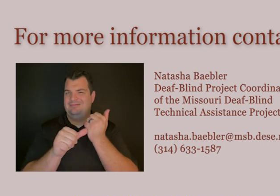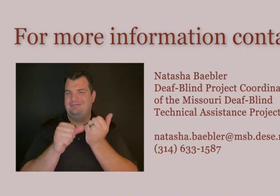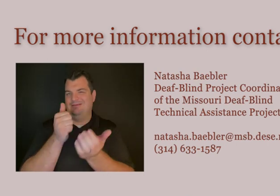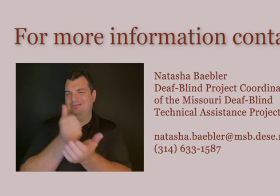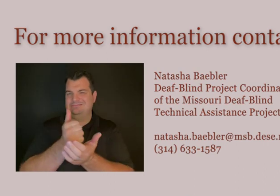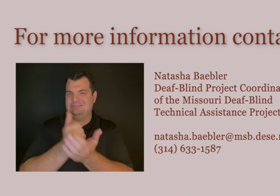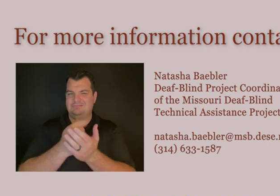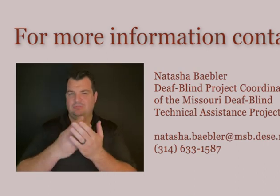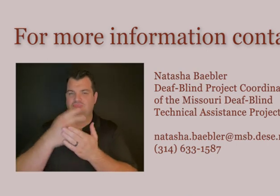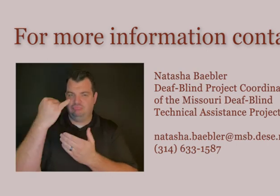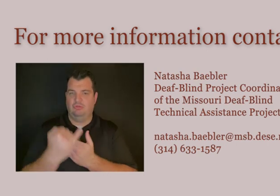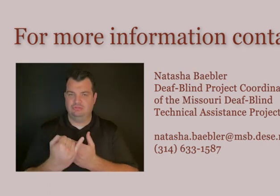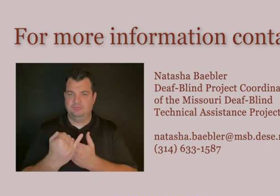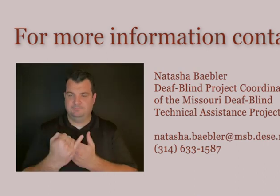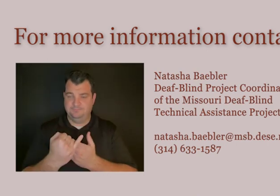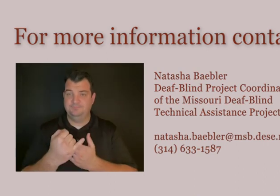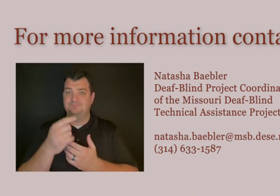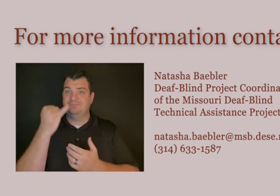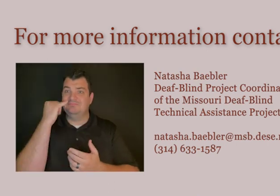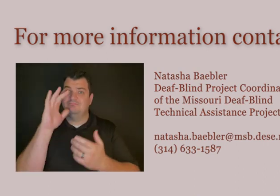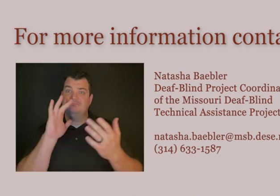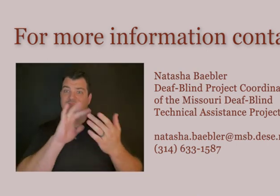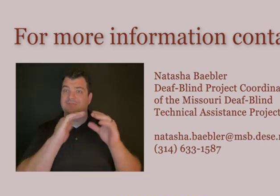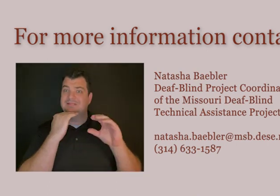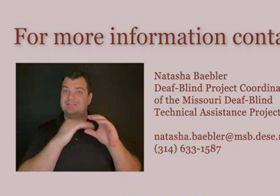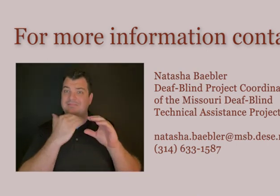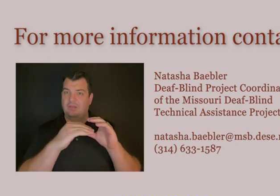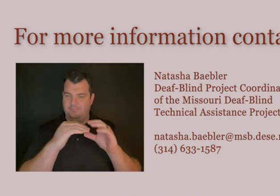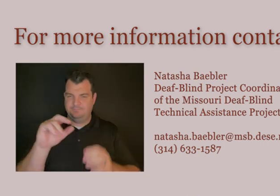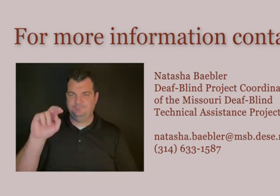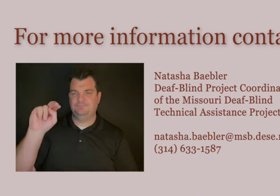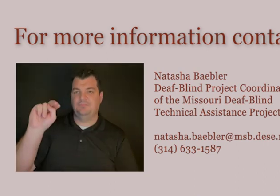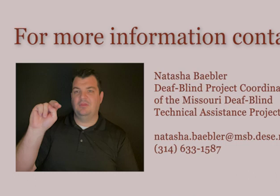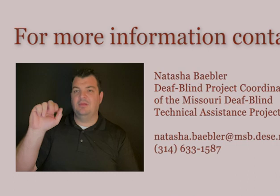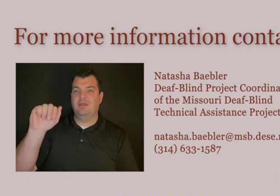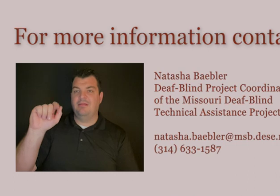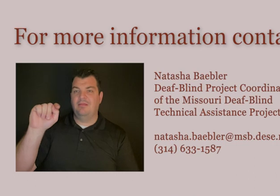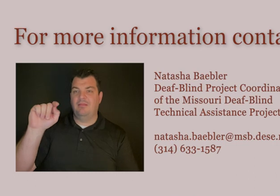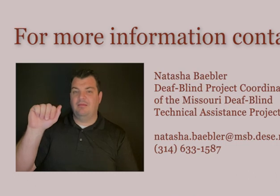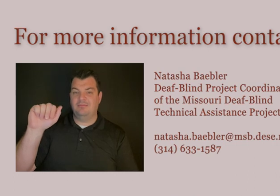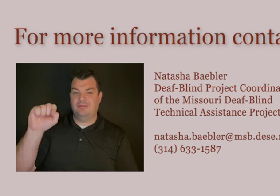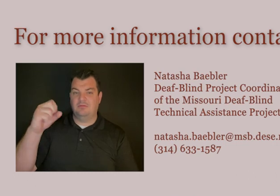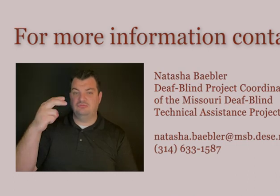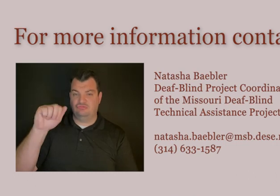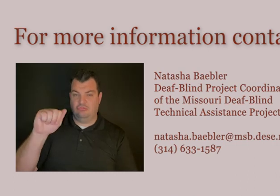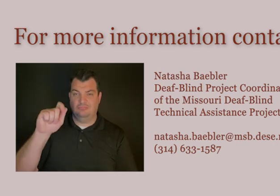natasha.babler@msb.dese.mo.gov, or call 314 633 1587.